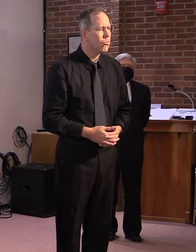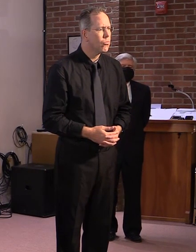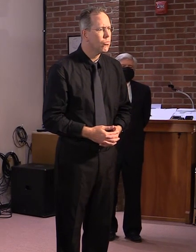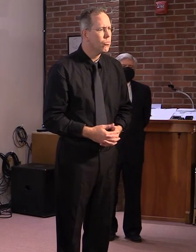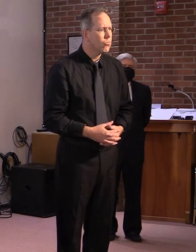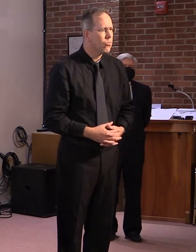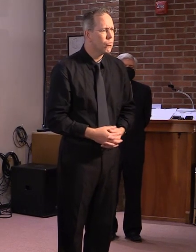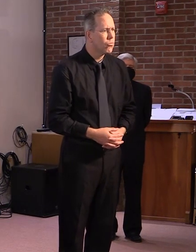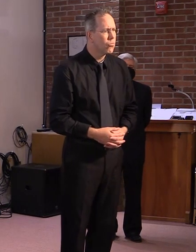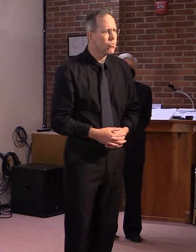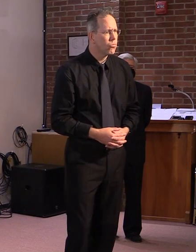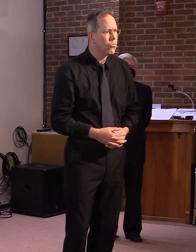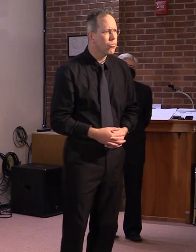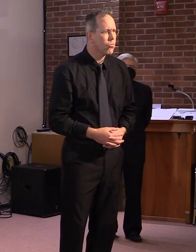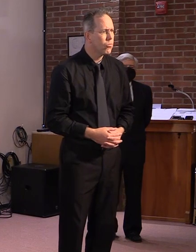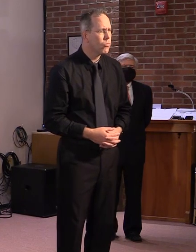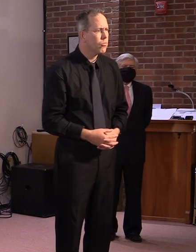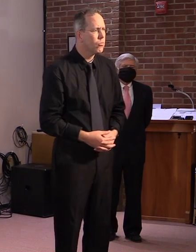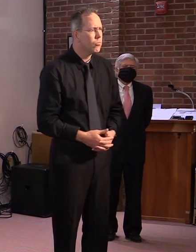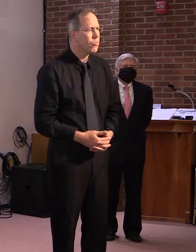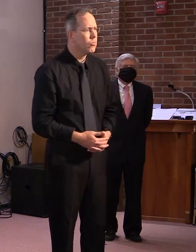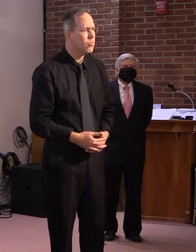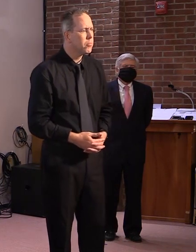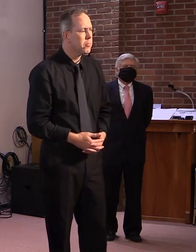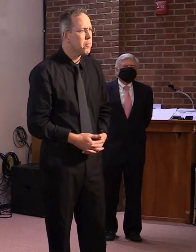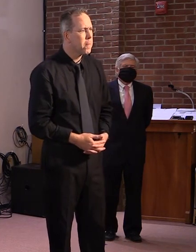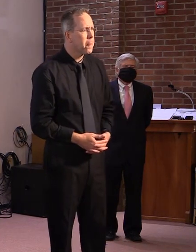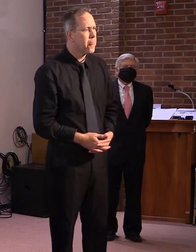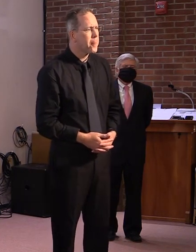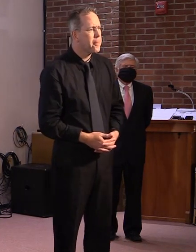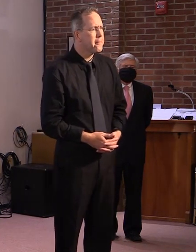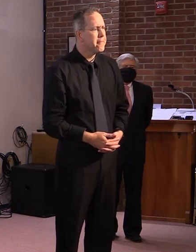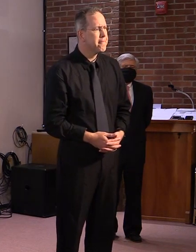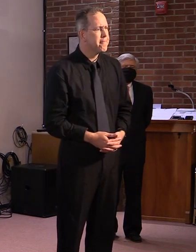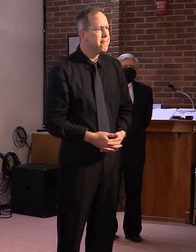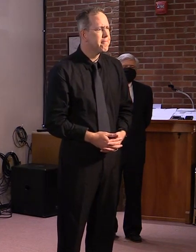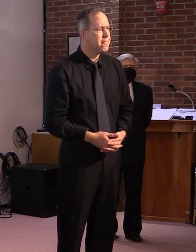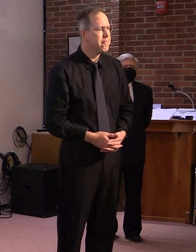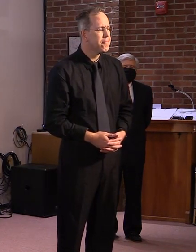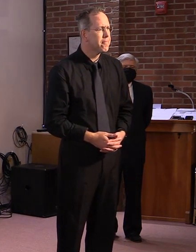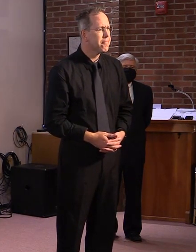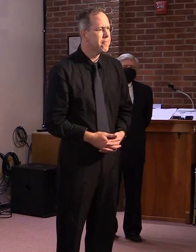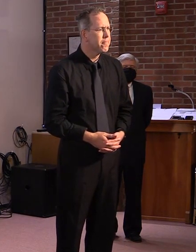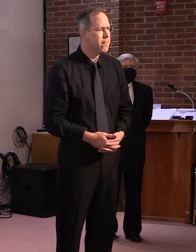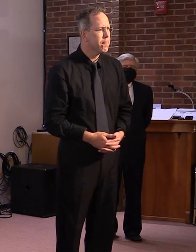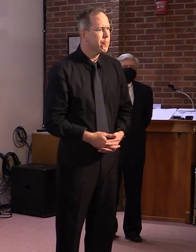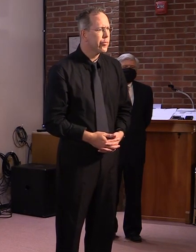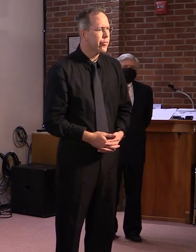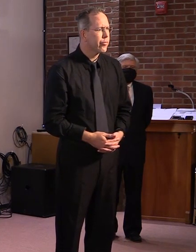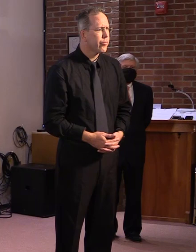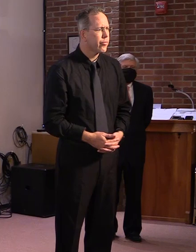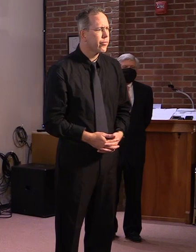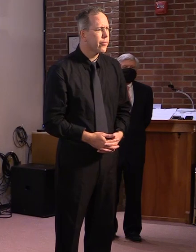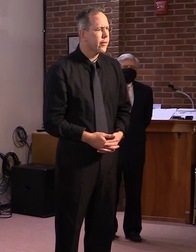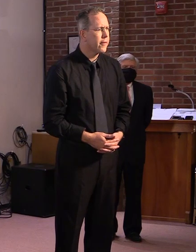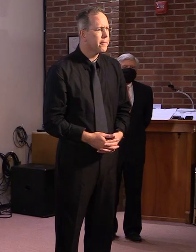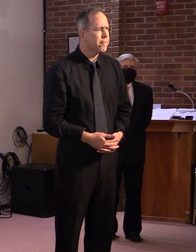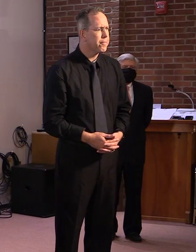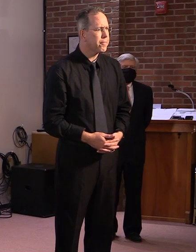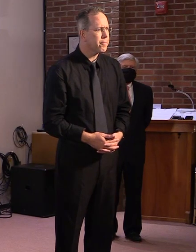the quarantine requirements and how to move, do their moves safely. And then I think what we heard